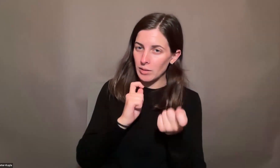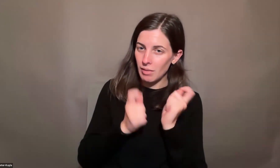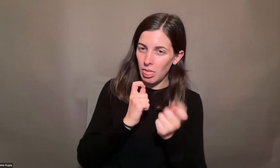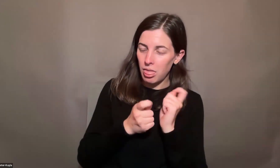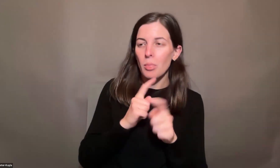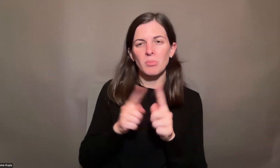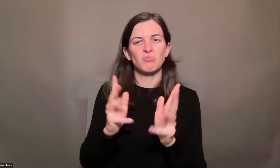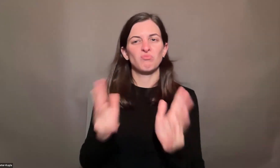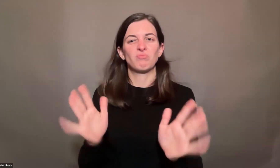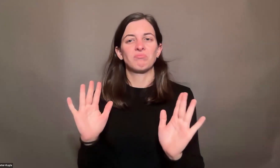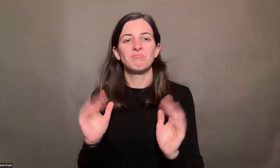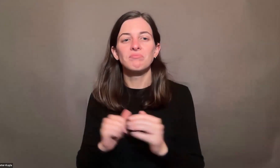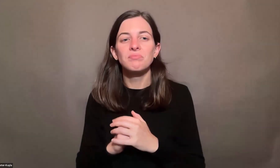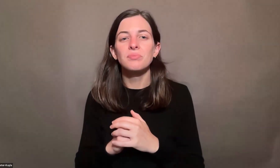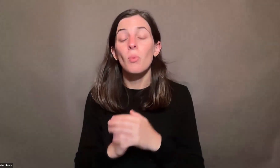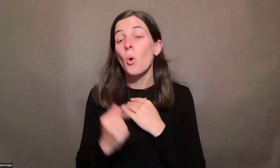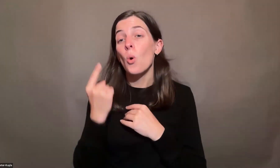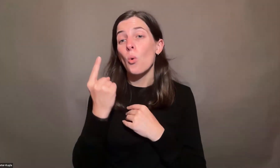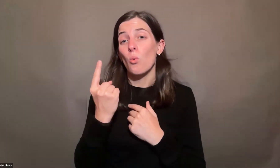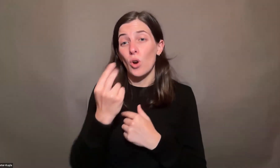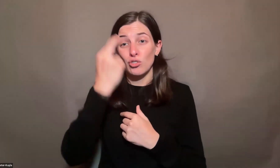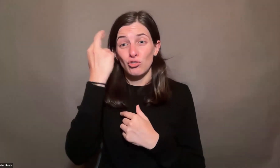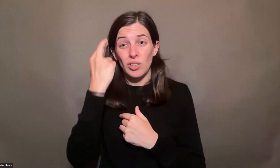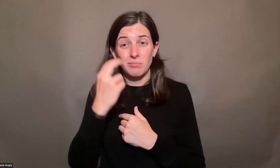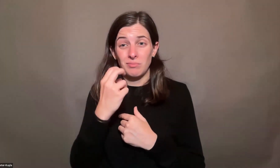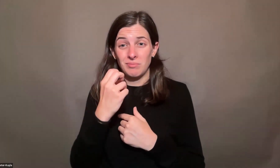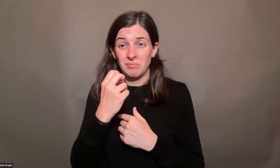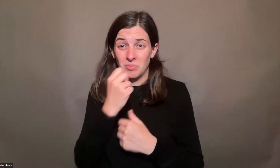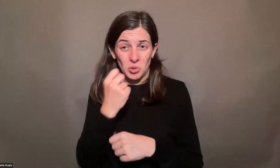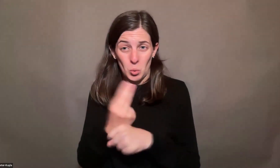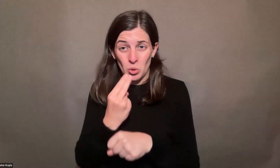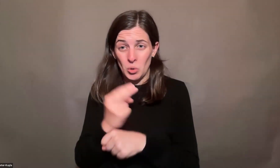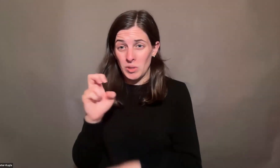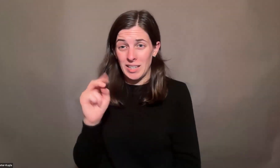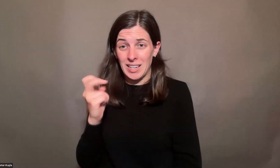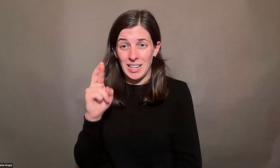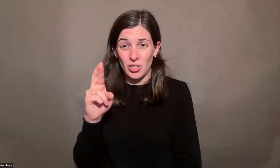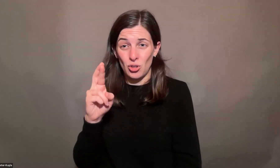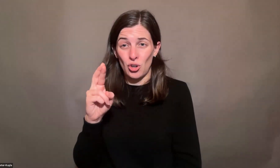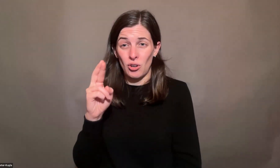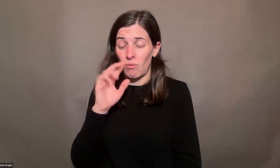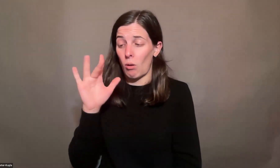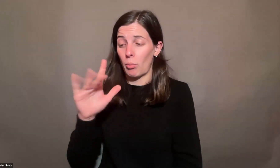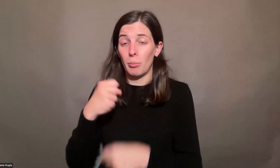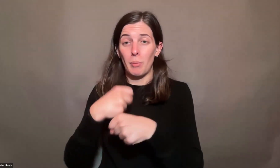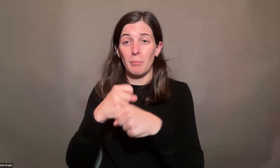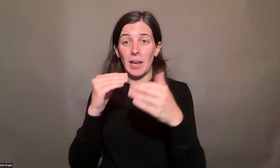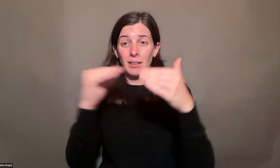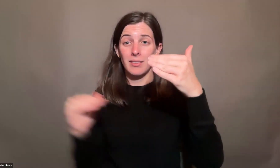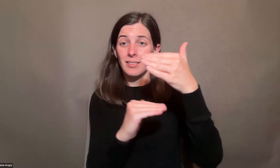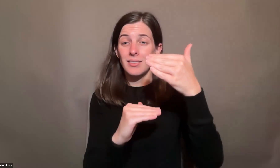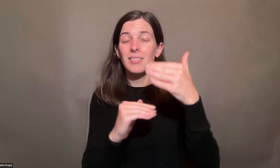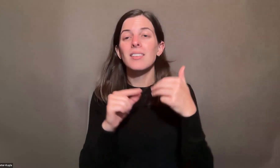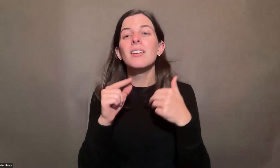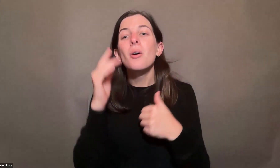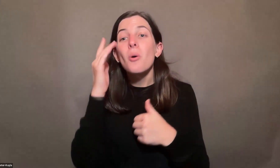we use the Enter key to create space on a page is for screen reader experience. Often screen reader users might get to spaces on the page